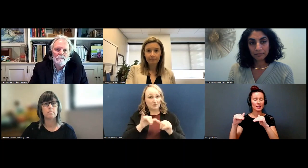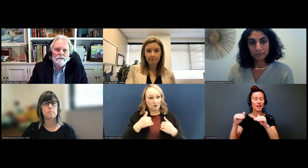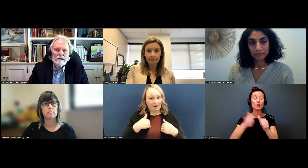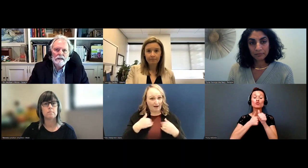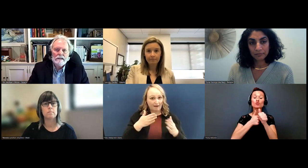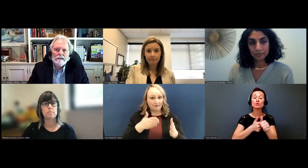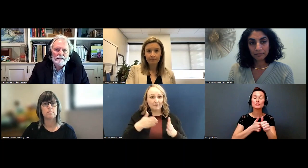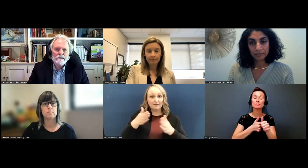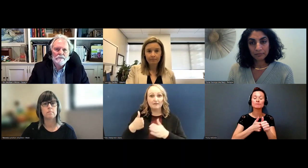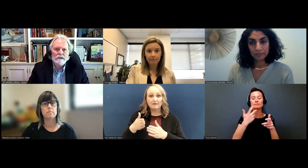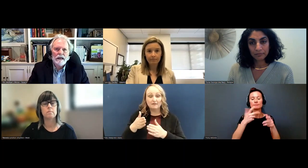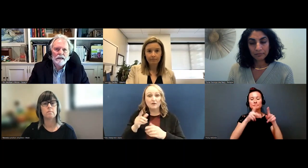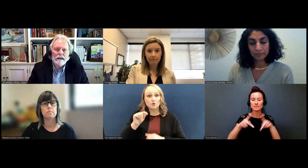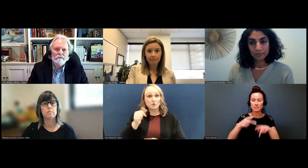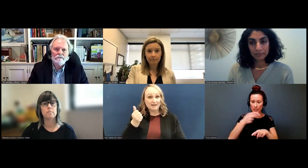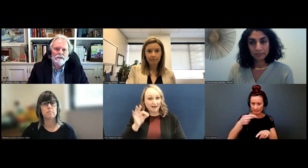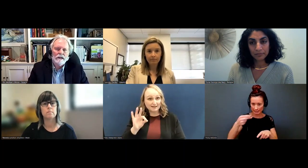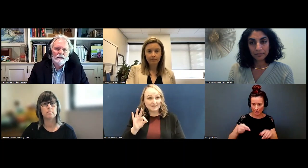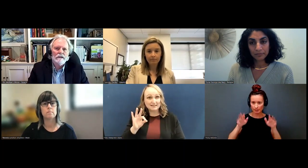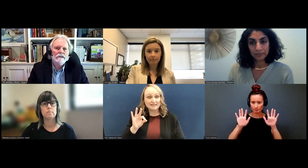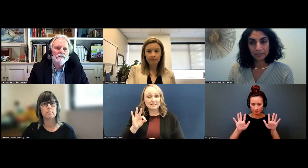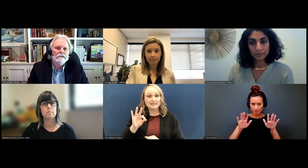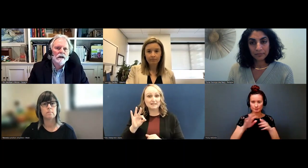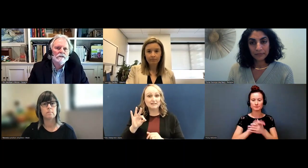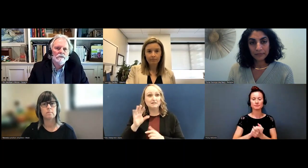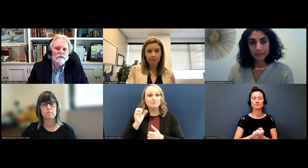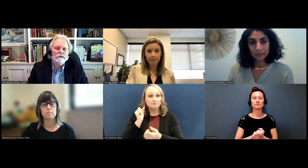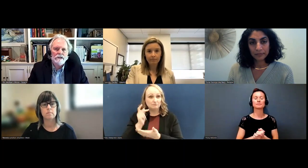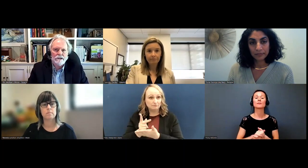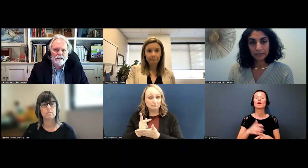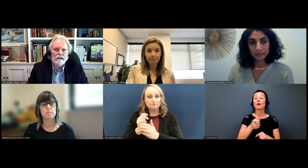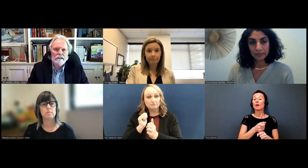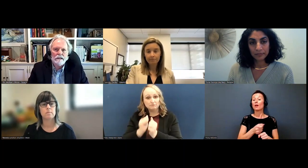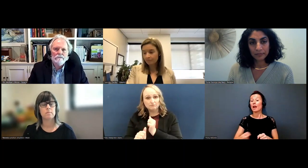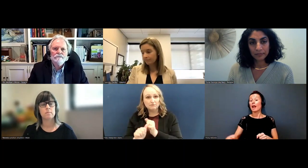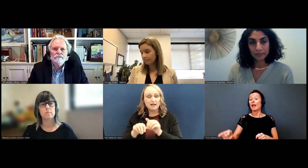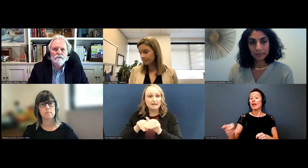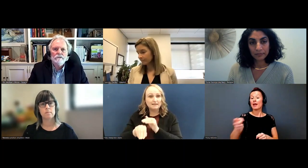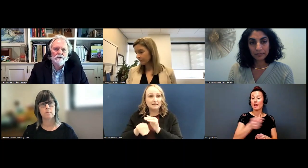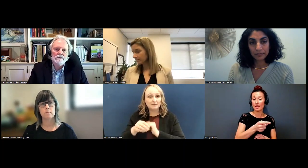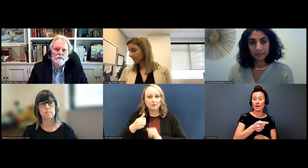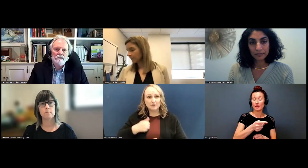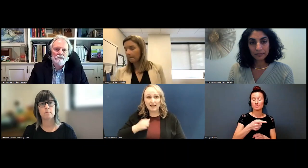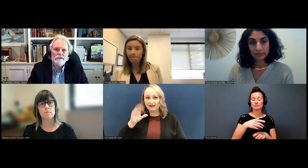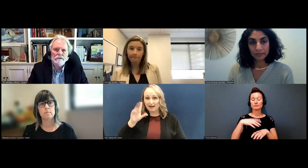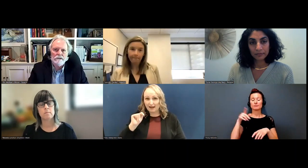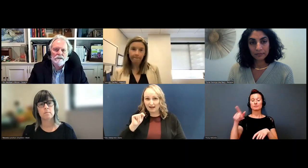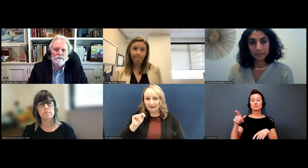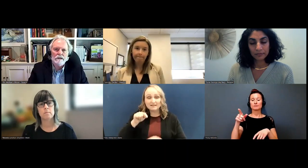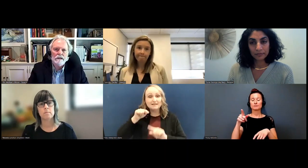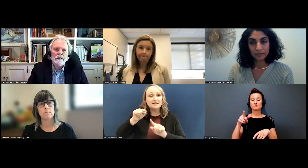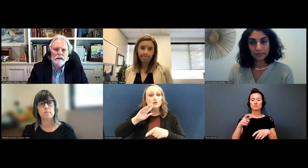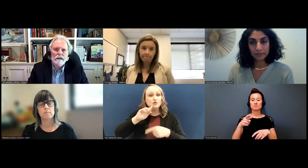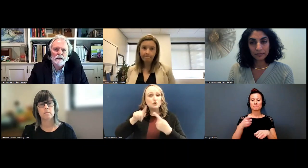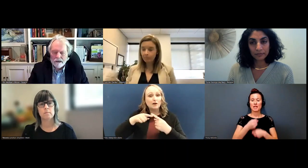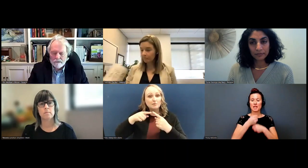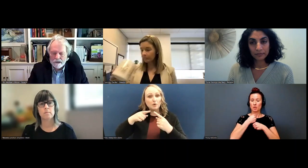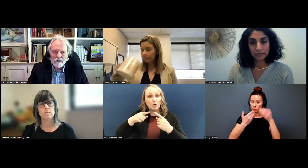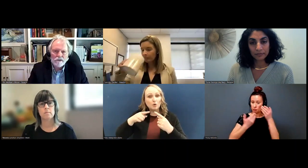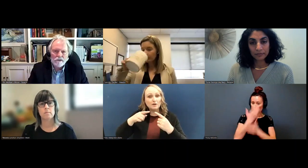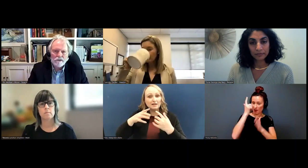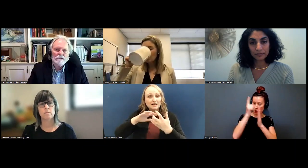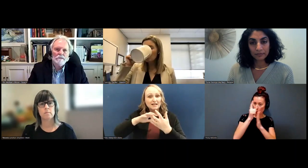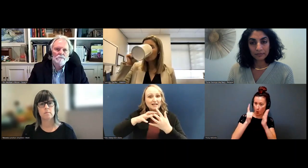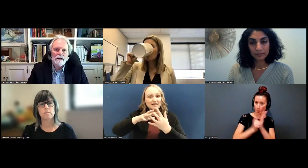we adopt the Accessible Canada Act, which not only talks about intersectionality with respect to disability,